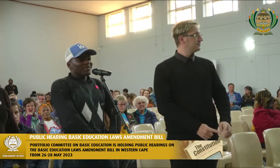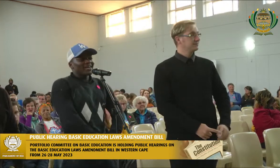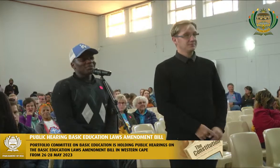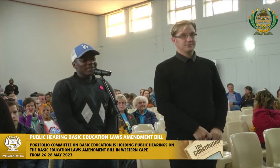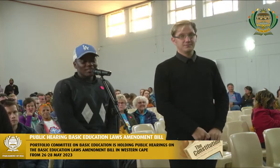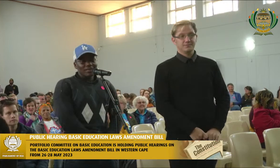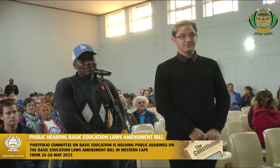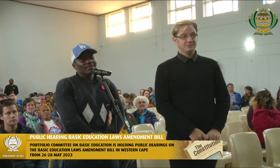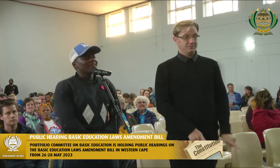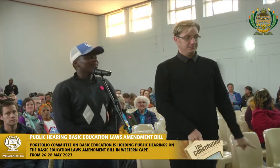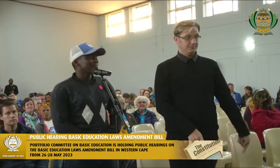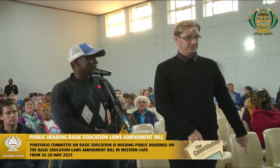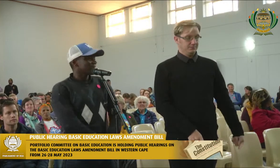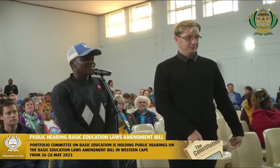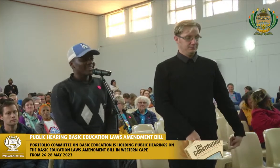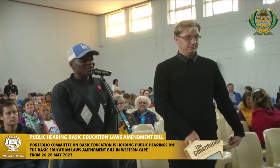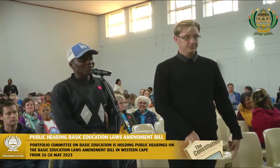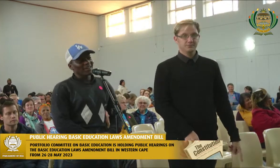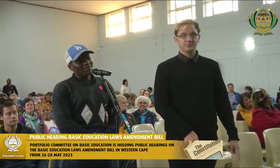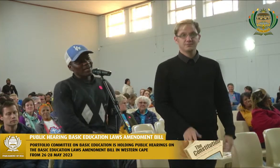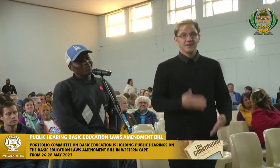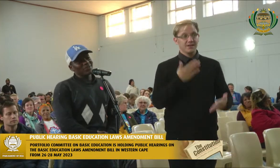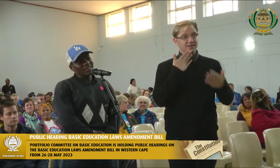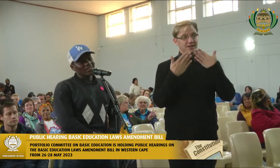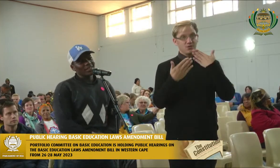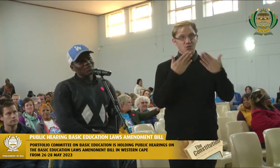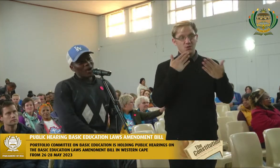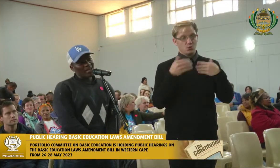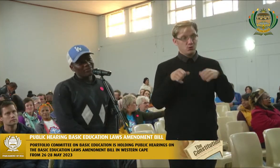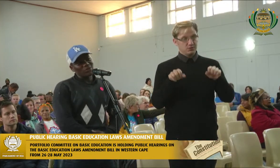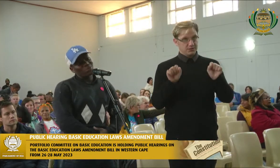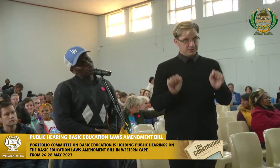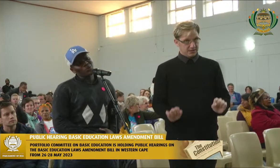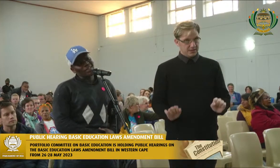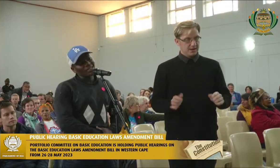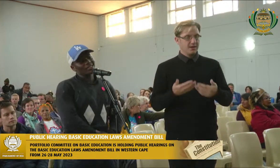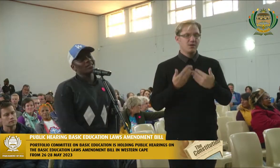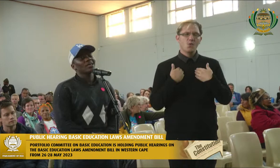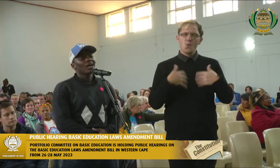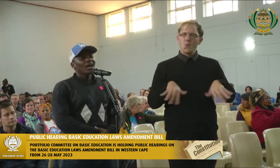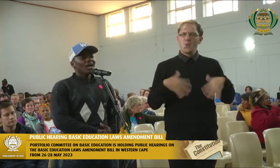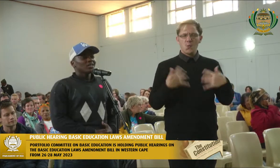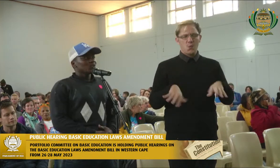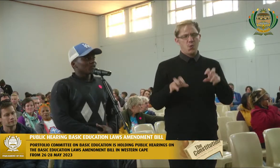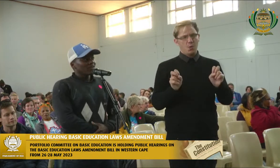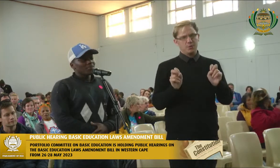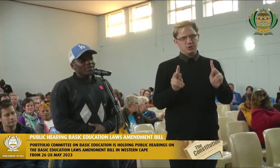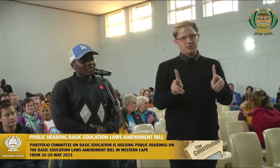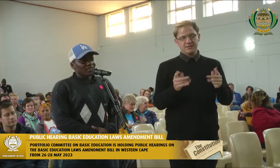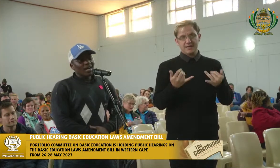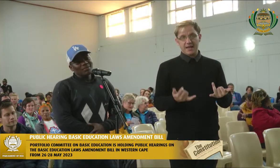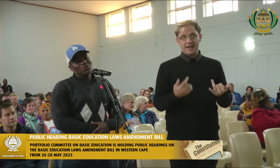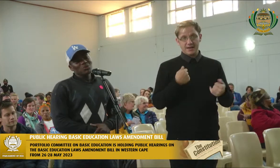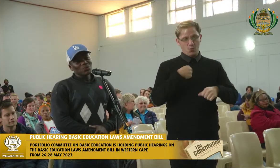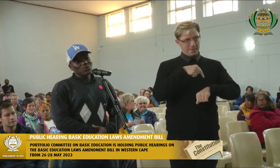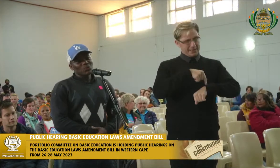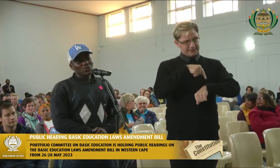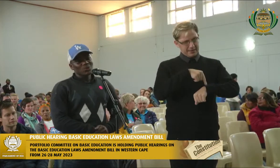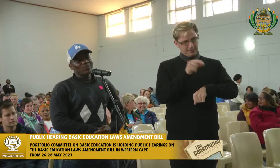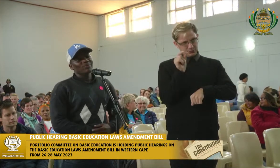Thank you very much, my chair. Thank you very much for this wonderful opportunity to give me this